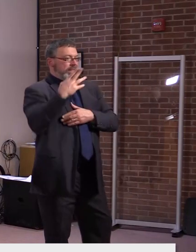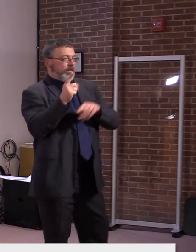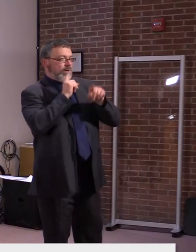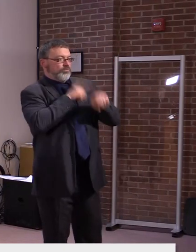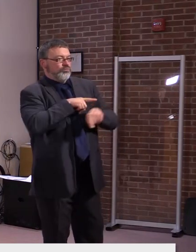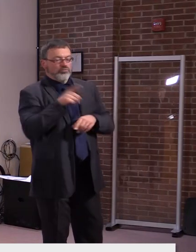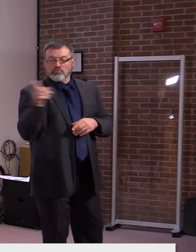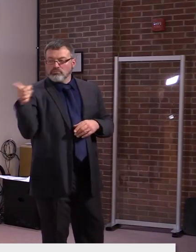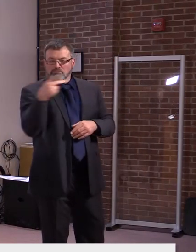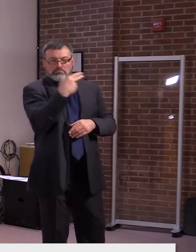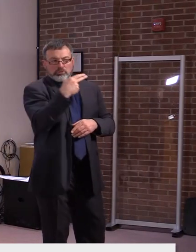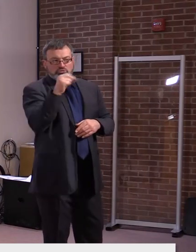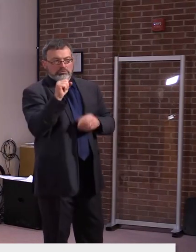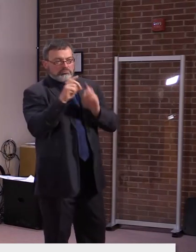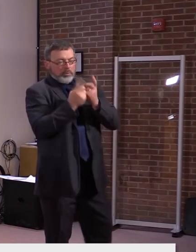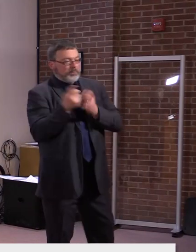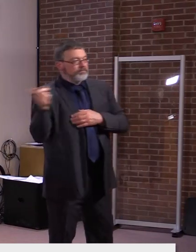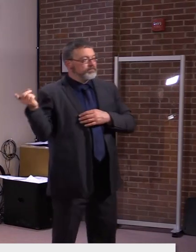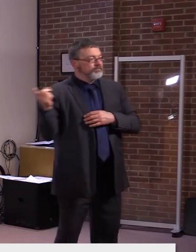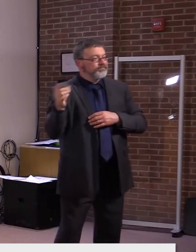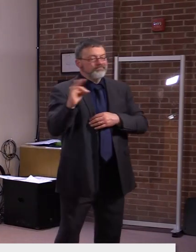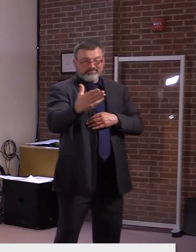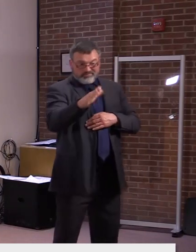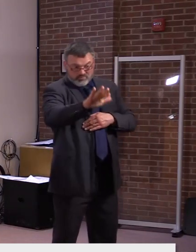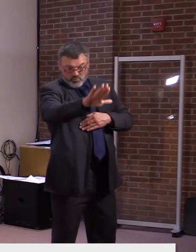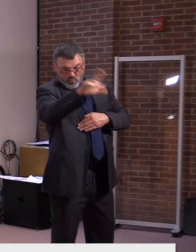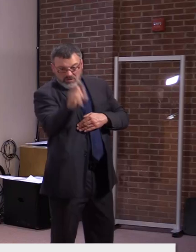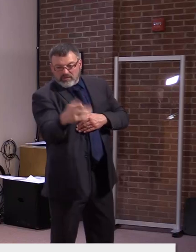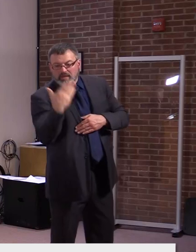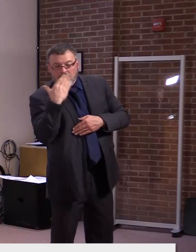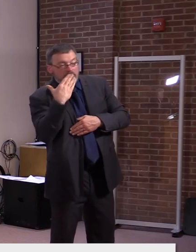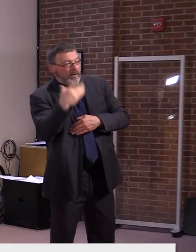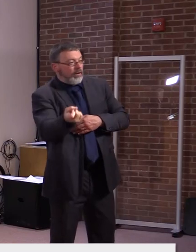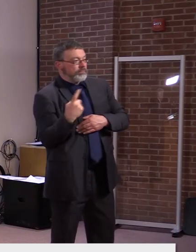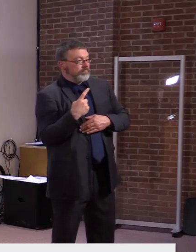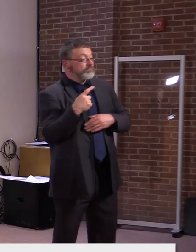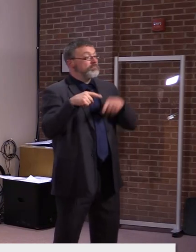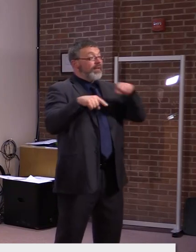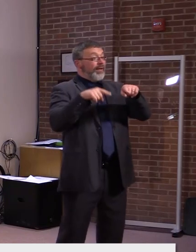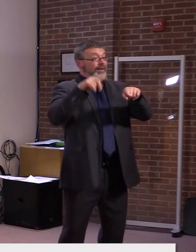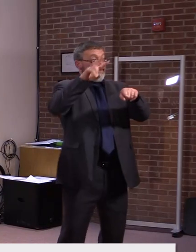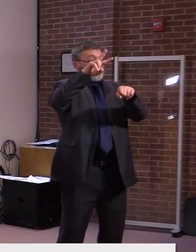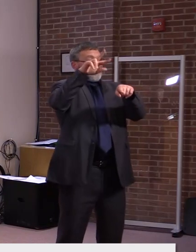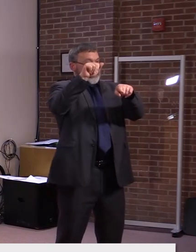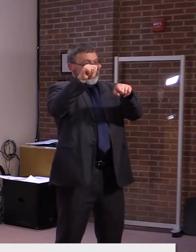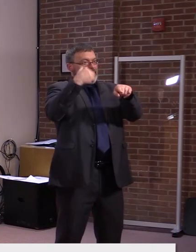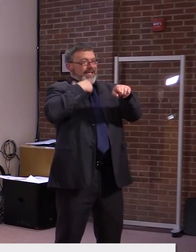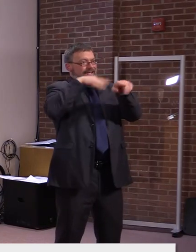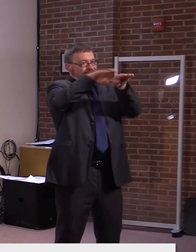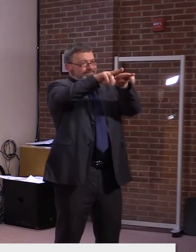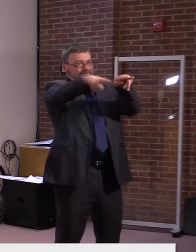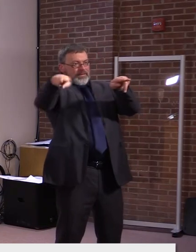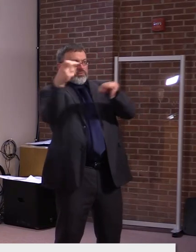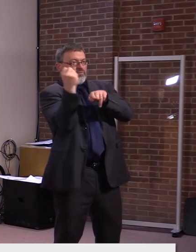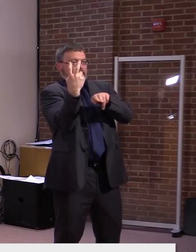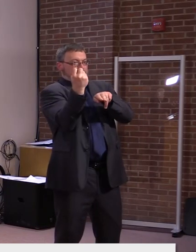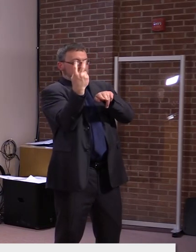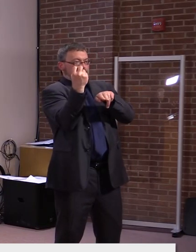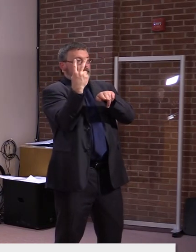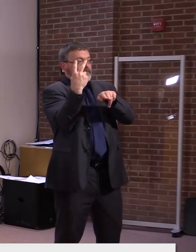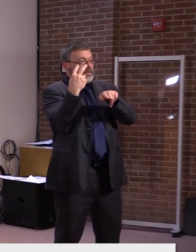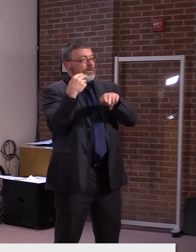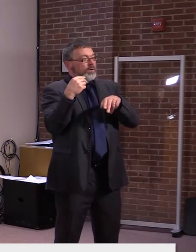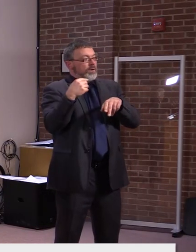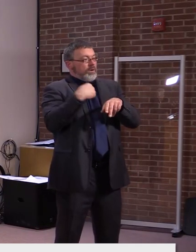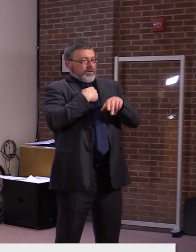Thank you for the question. The VA has 12 beds. We have worked with them, and the sort of agreement